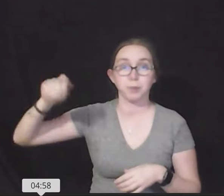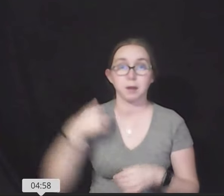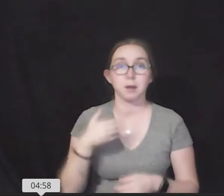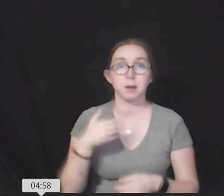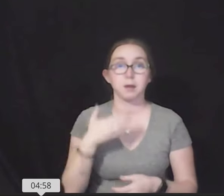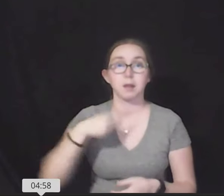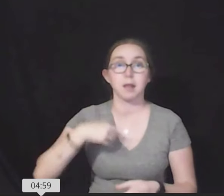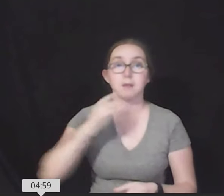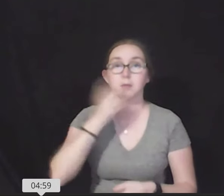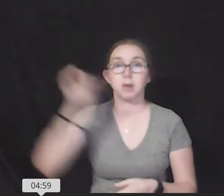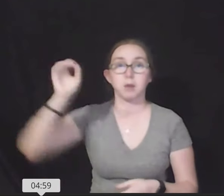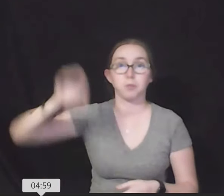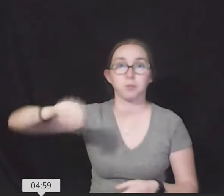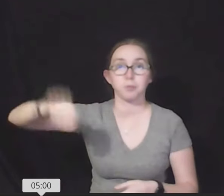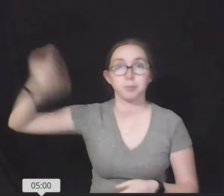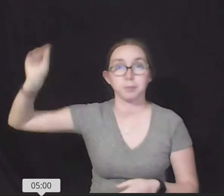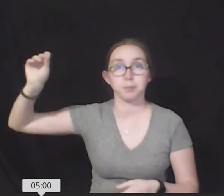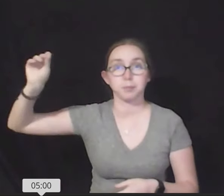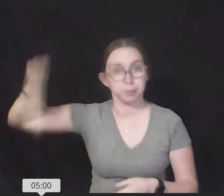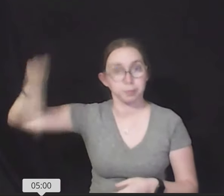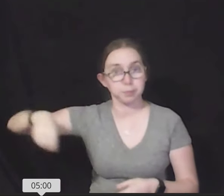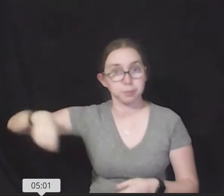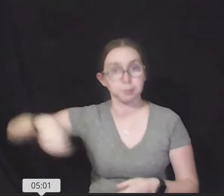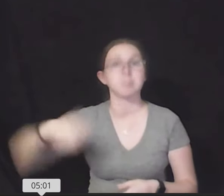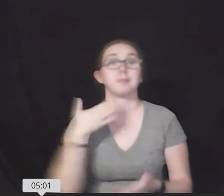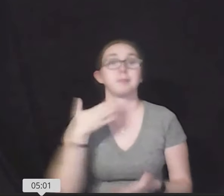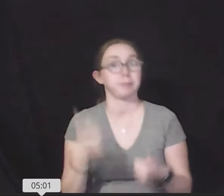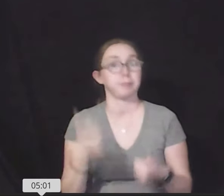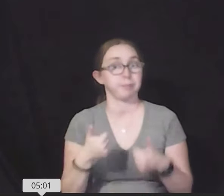the light on, turn the light off, flip the light switch off.